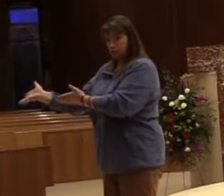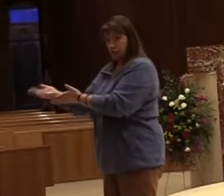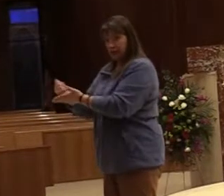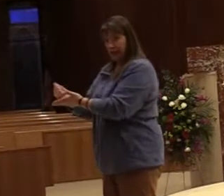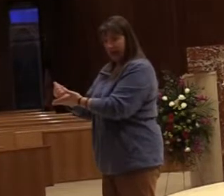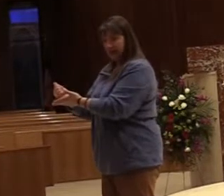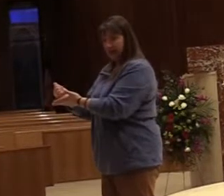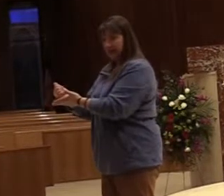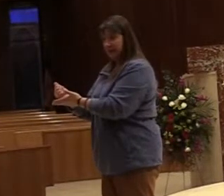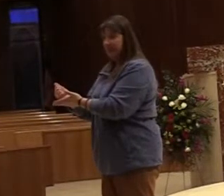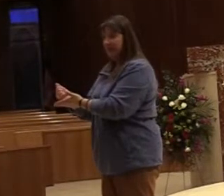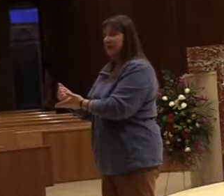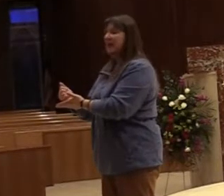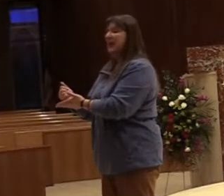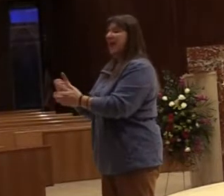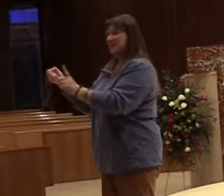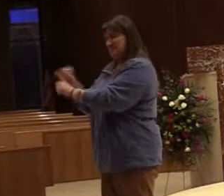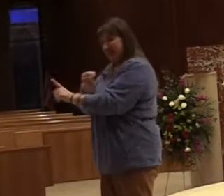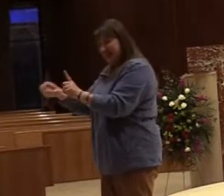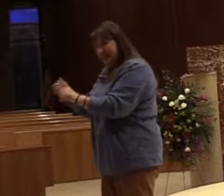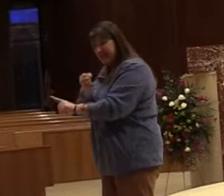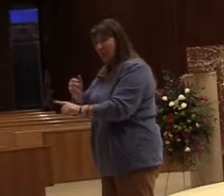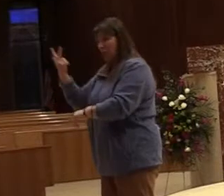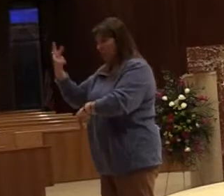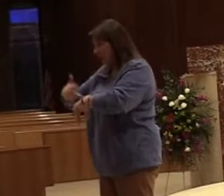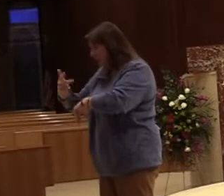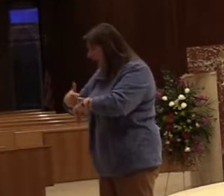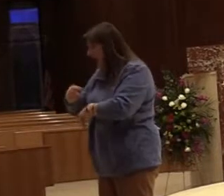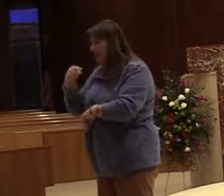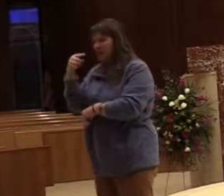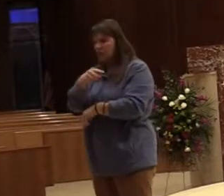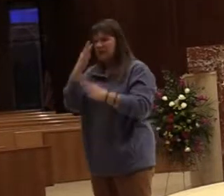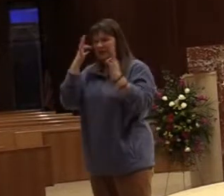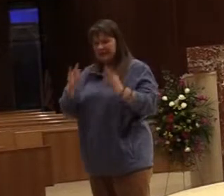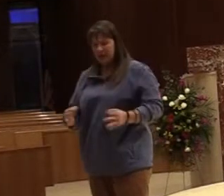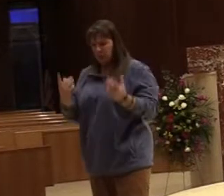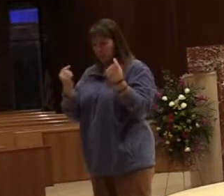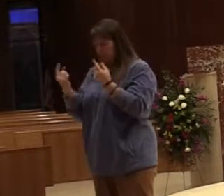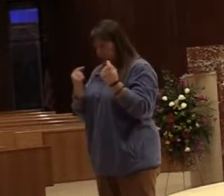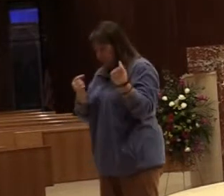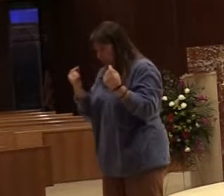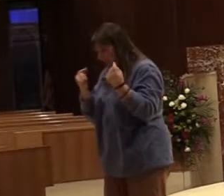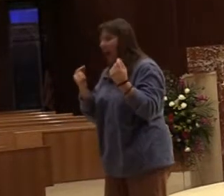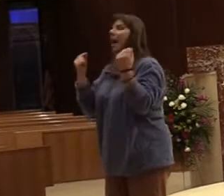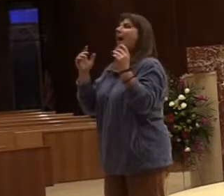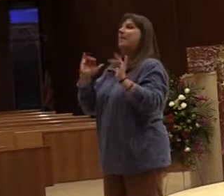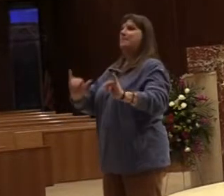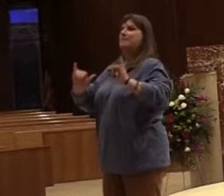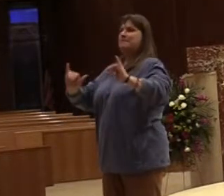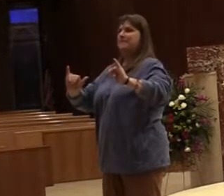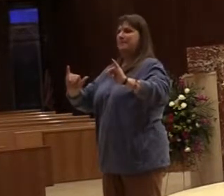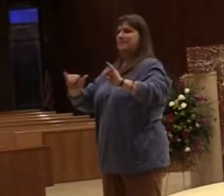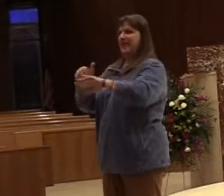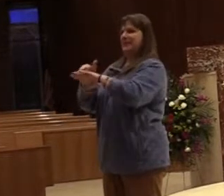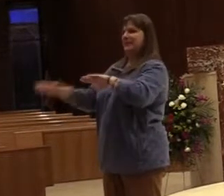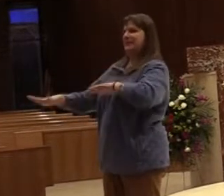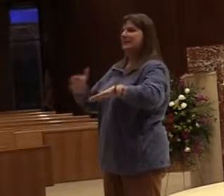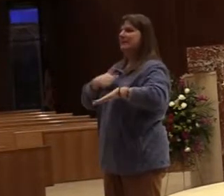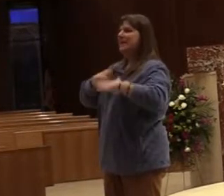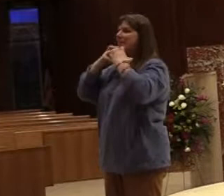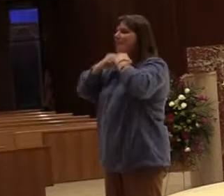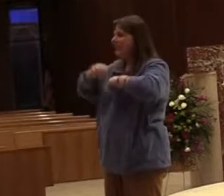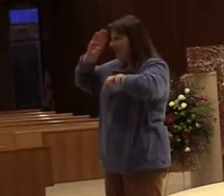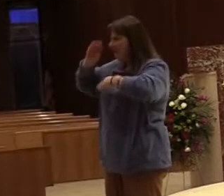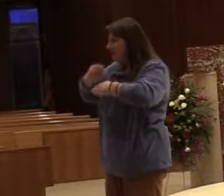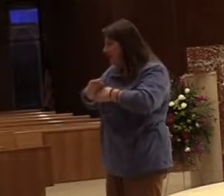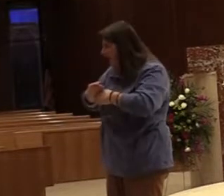vineyard owner says, "What should I do?" And he says, "I'll send my beloved son." That should immediately perk up our ears and say,